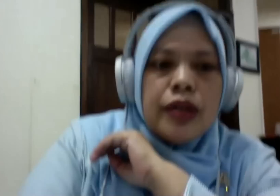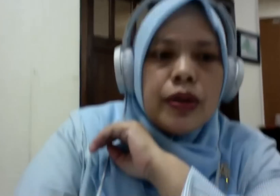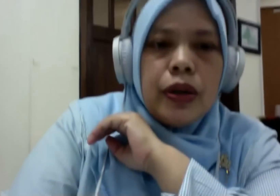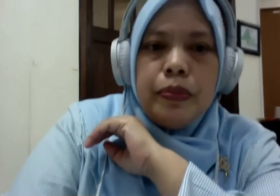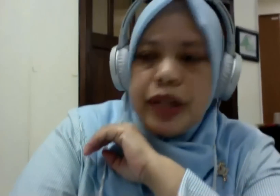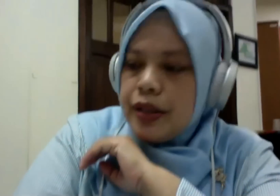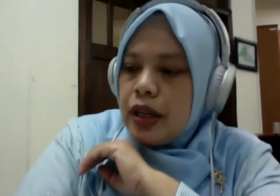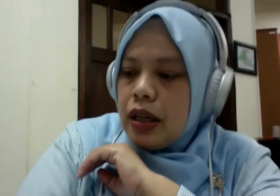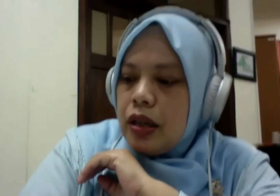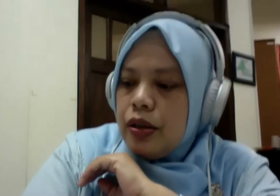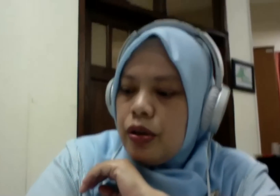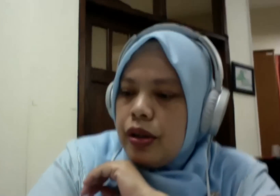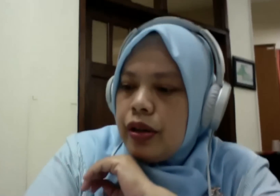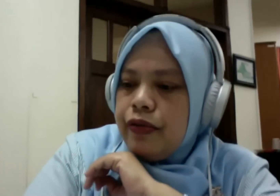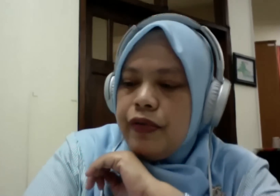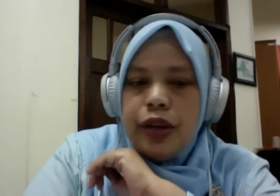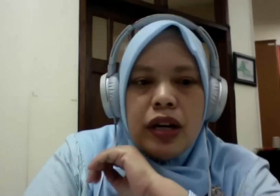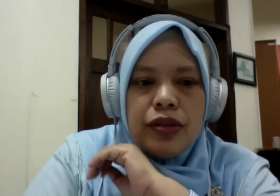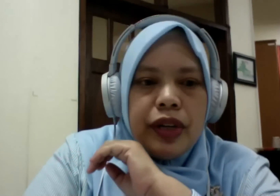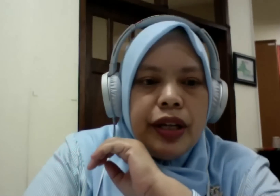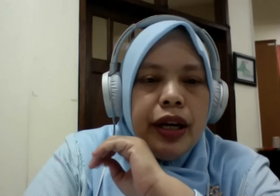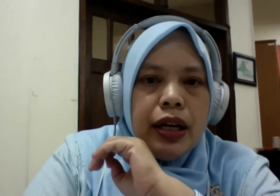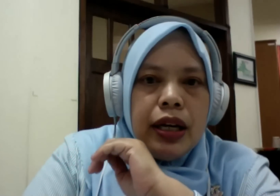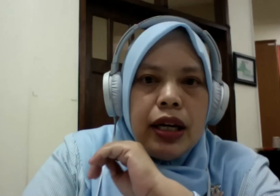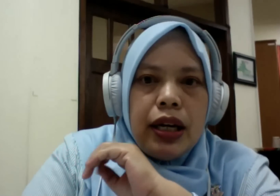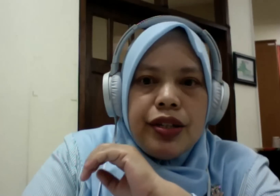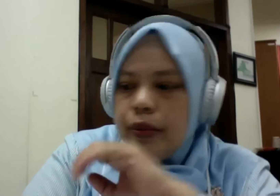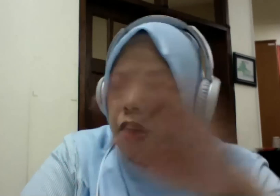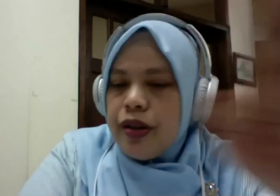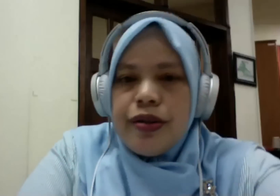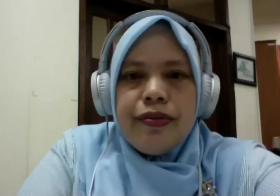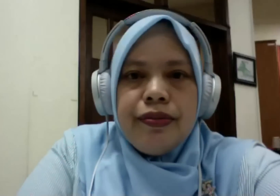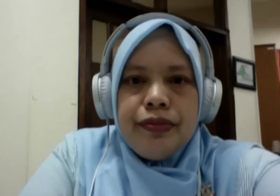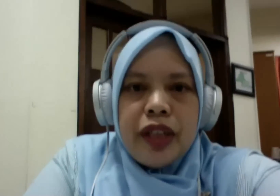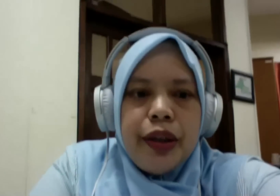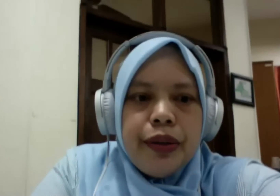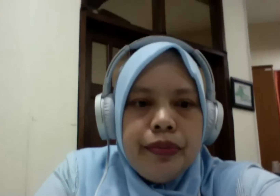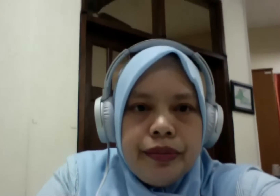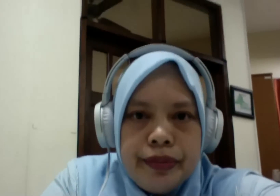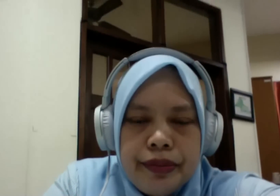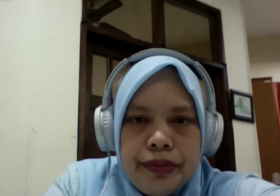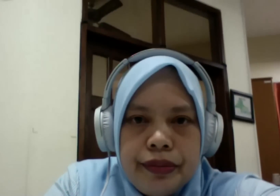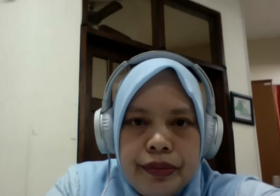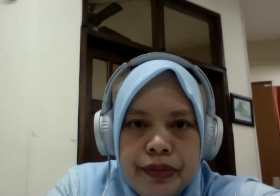okay, so please, Dr. Vivi Yulaswati, it's time yours. Thank you.